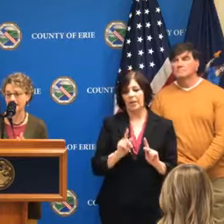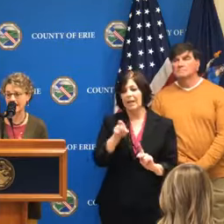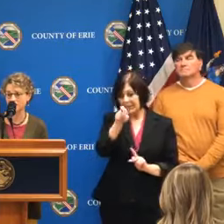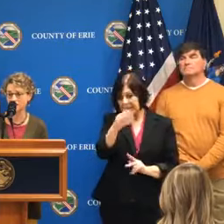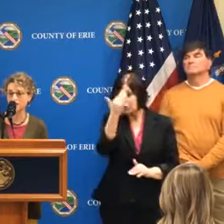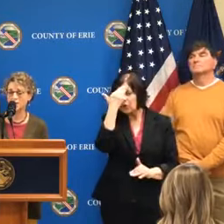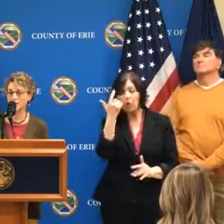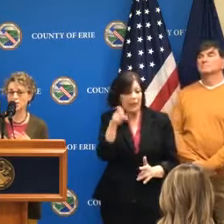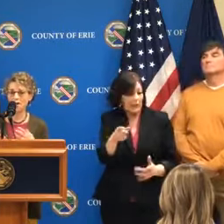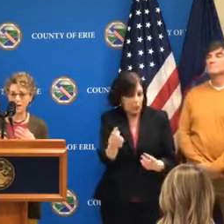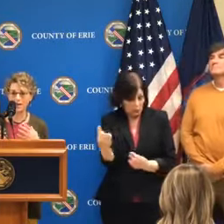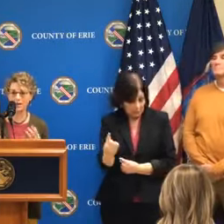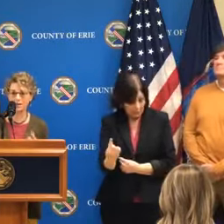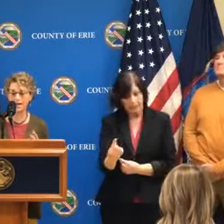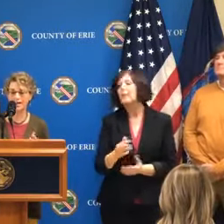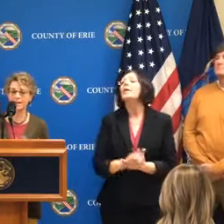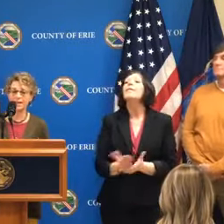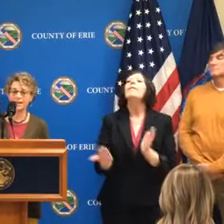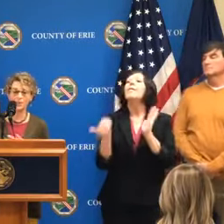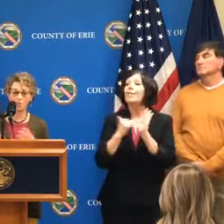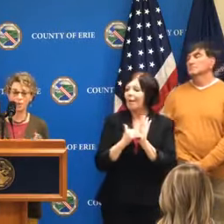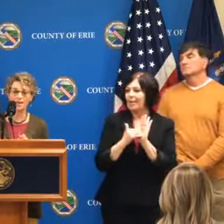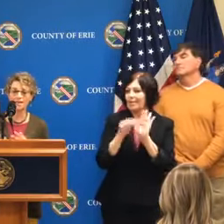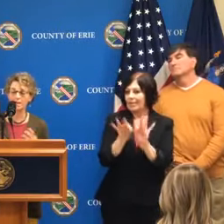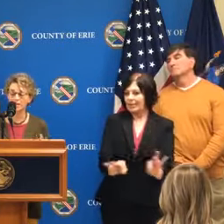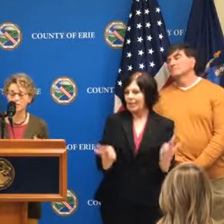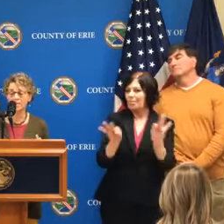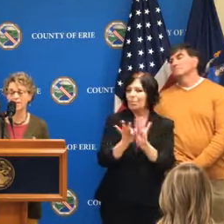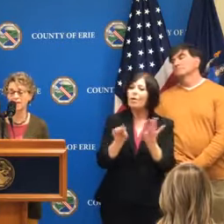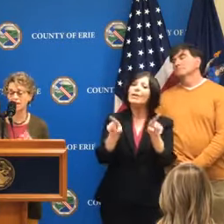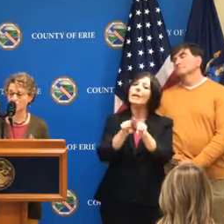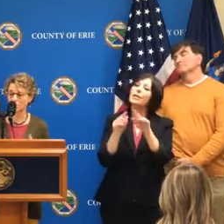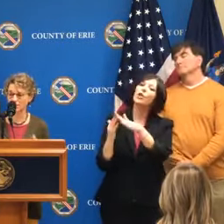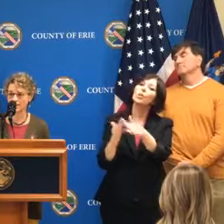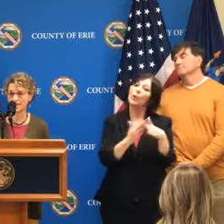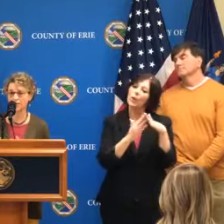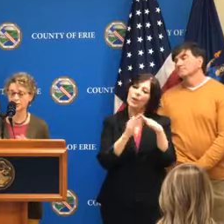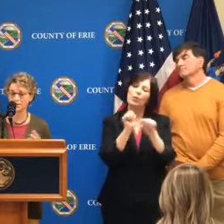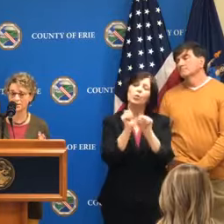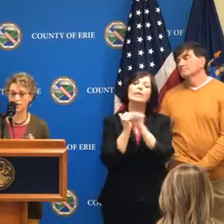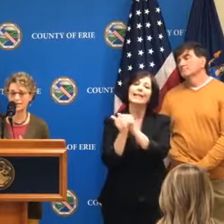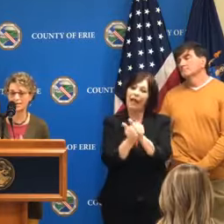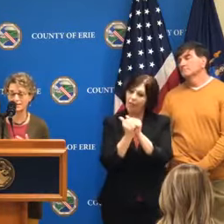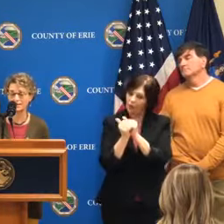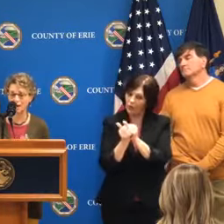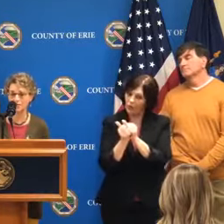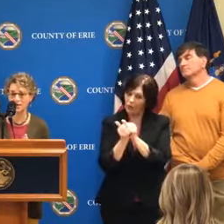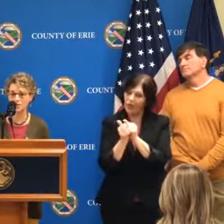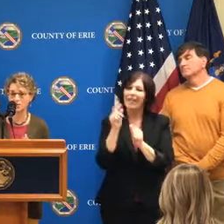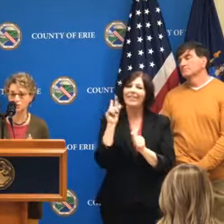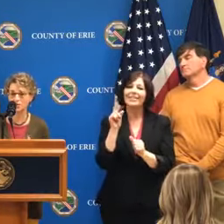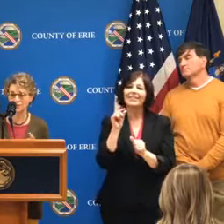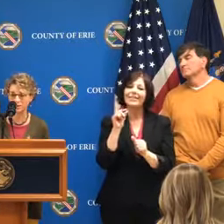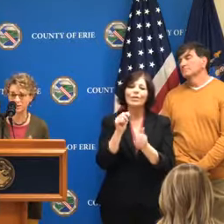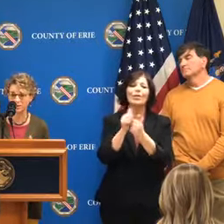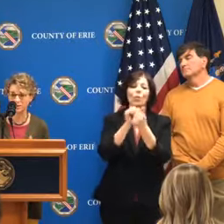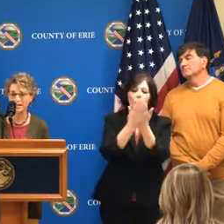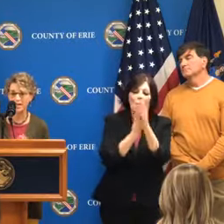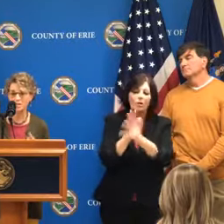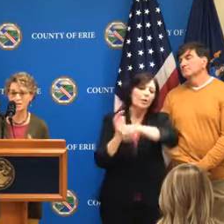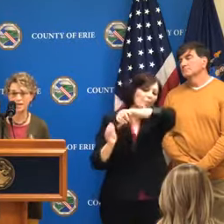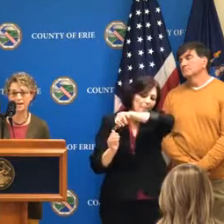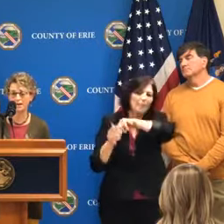take action. So, again, it's important as a community, we have to work together to practice these non-pharmaceutical